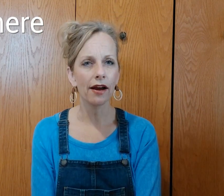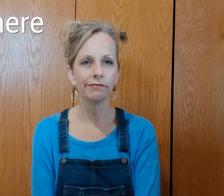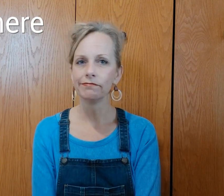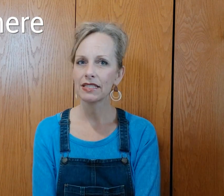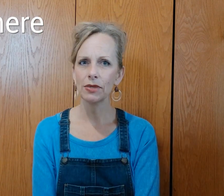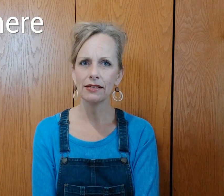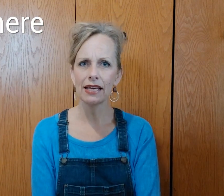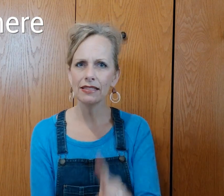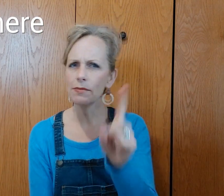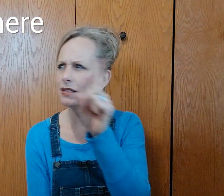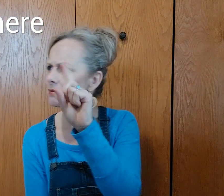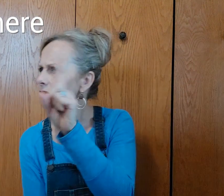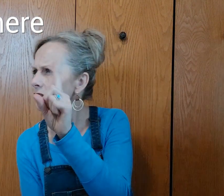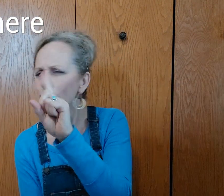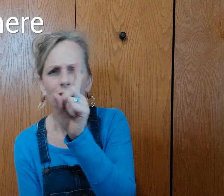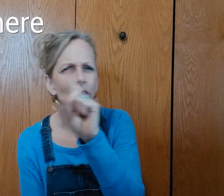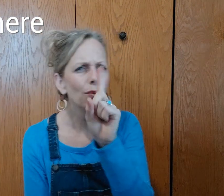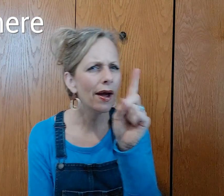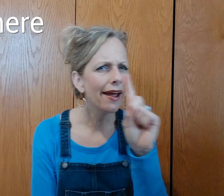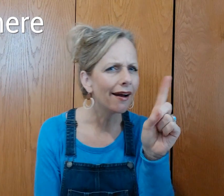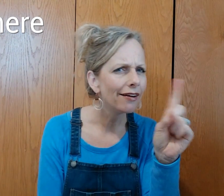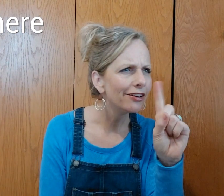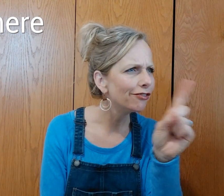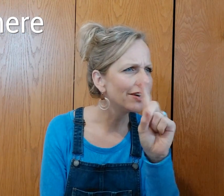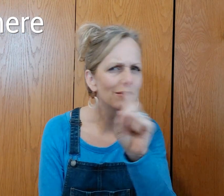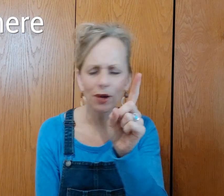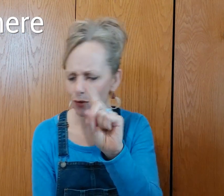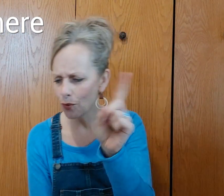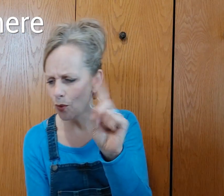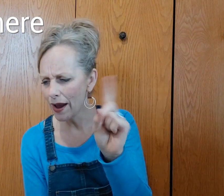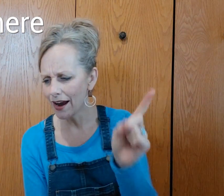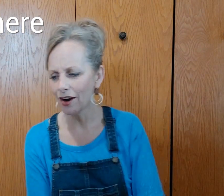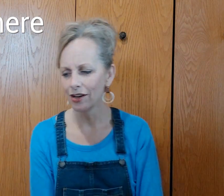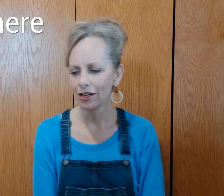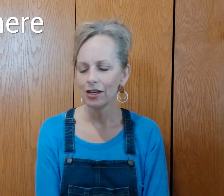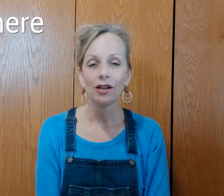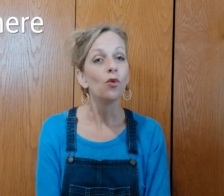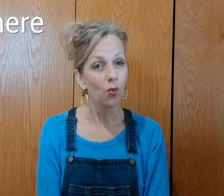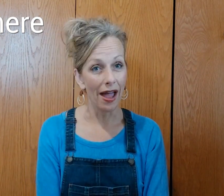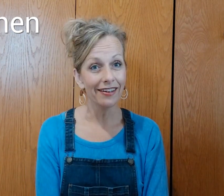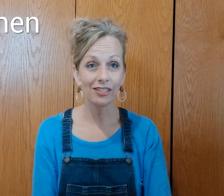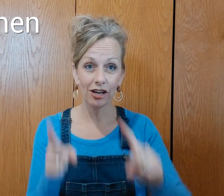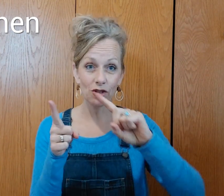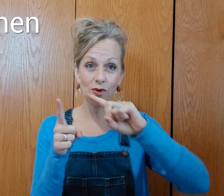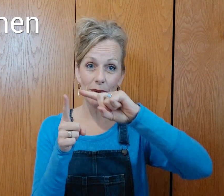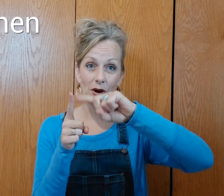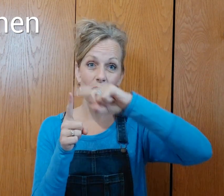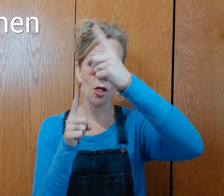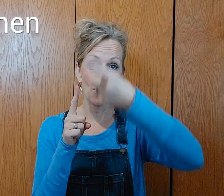Where? Someone else has something? You're wondering where? Your finger's going where? When I taught you, remember